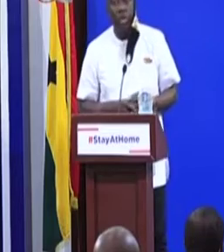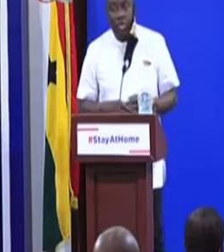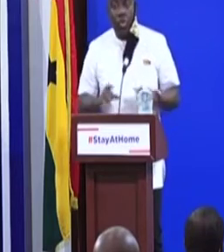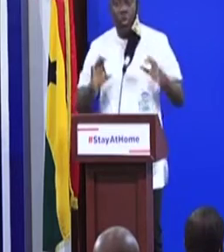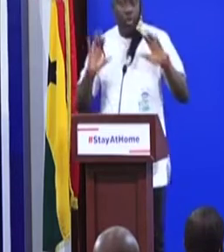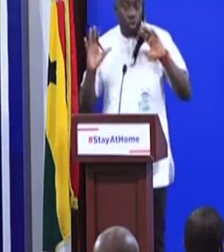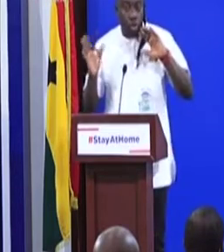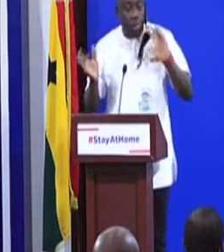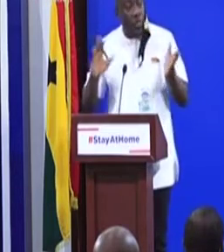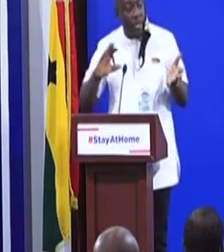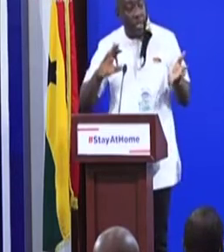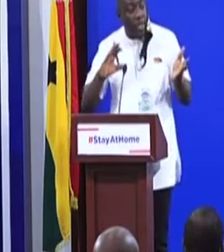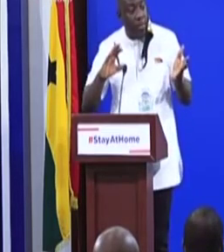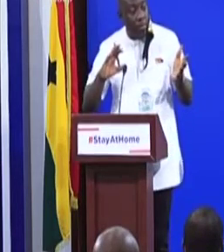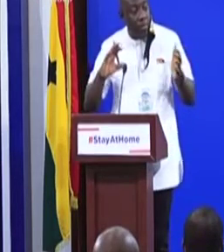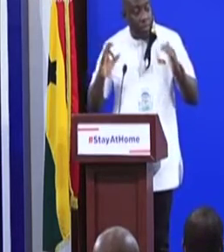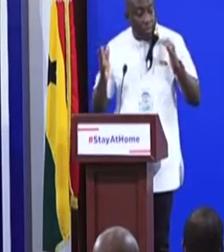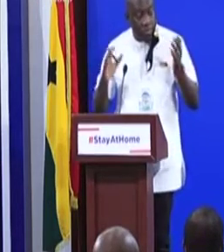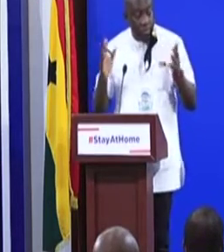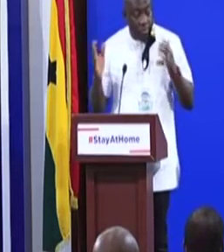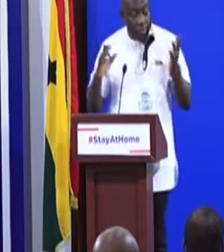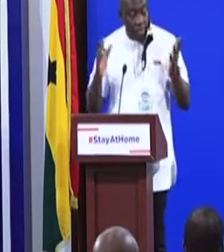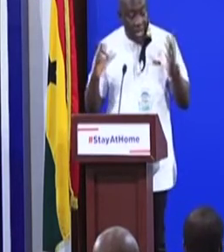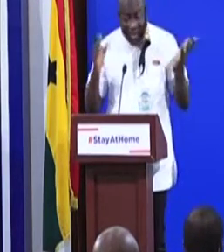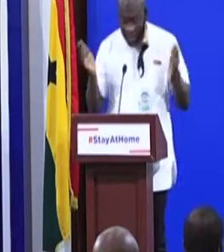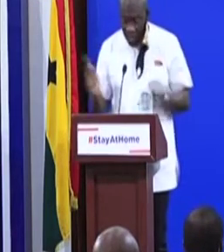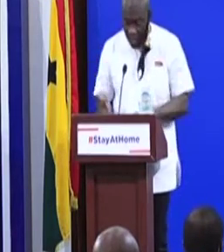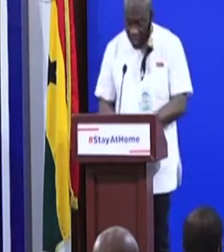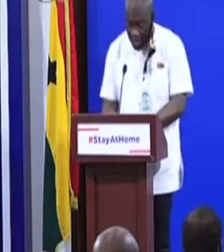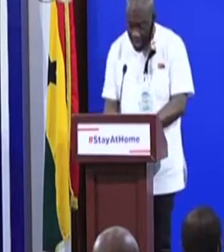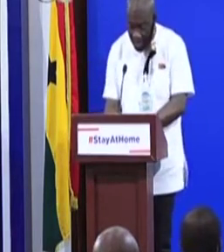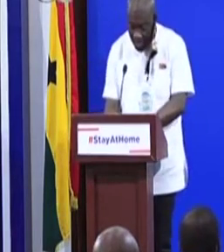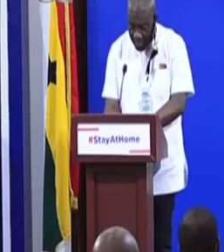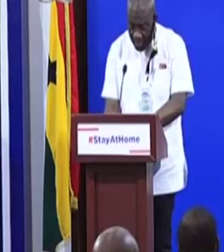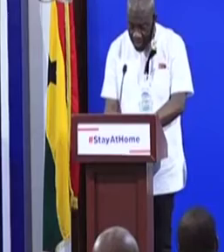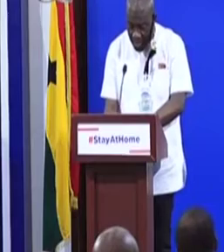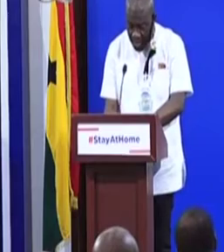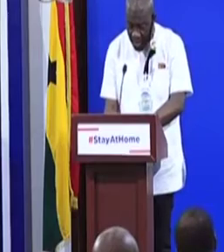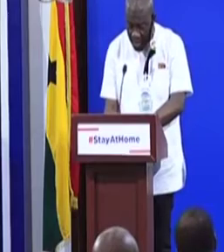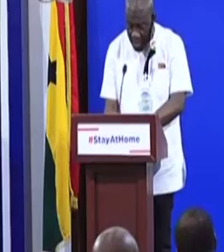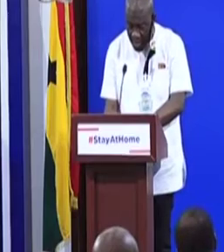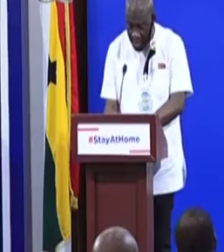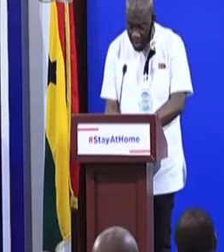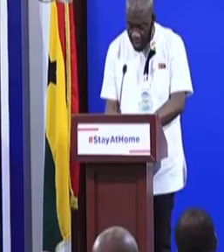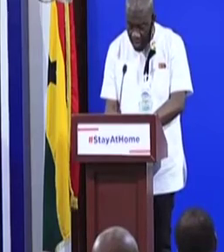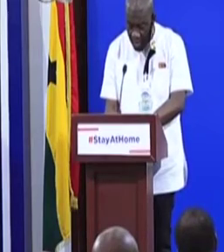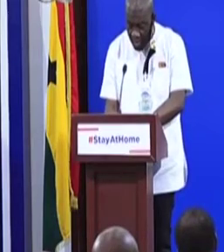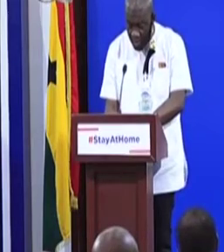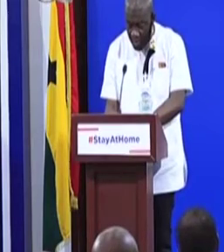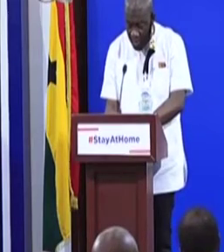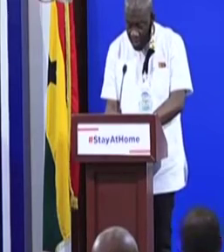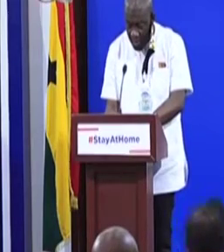cases, special diets. Those are they with, being special diet issues? Okay, sure. Thank you very much. Special, okay, thank you.